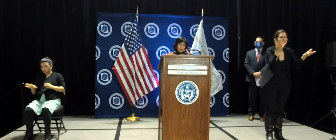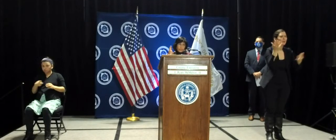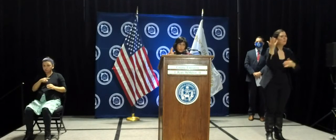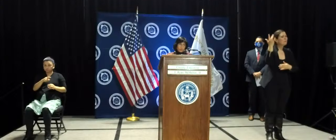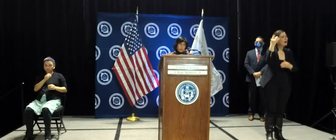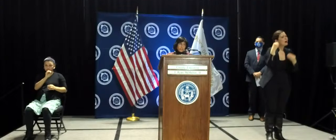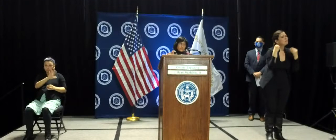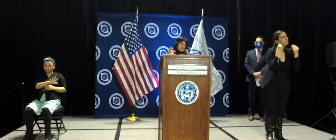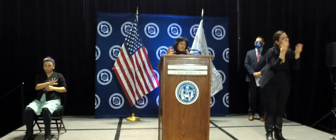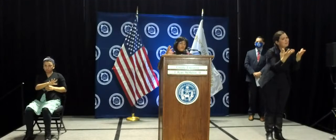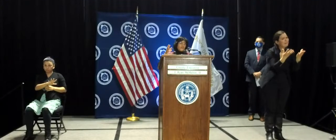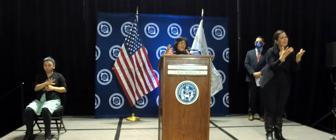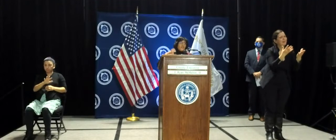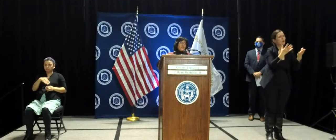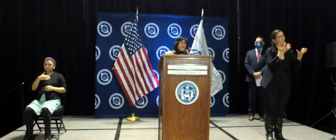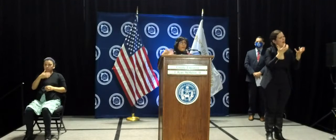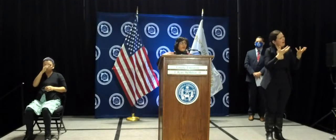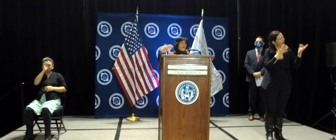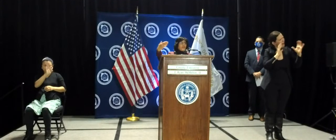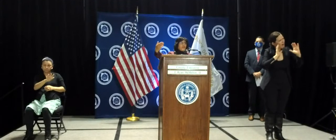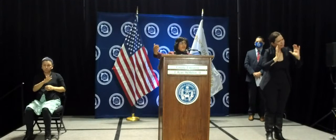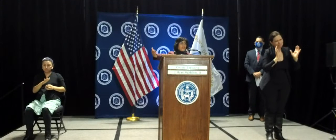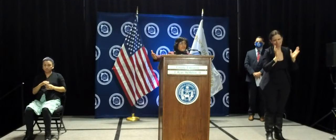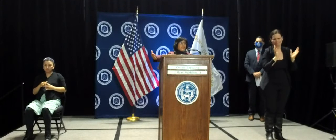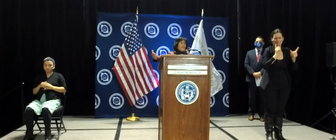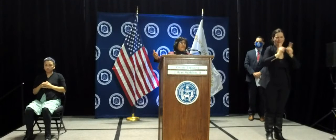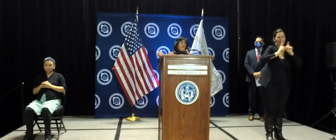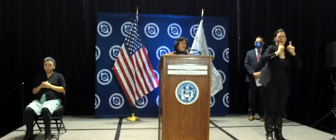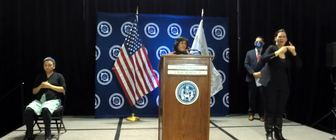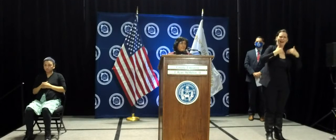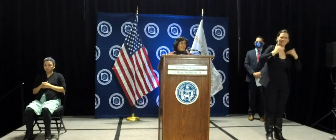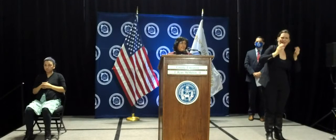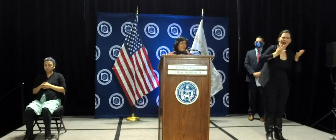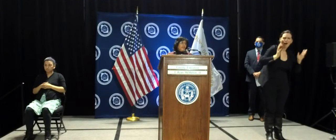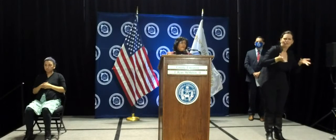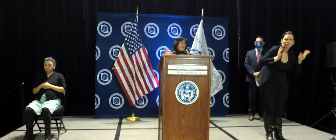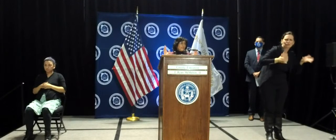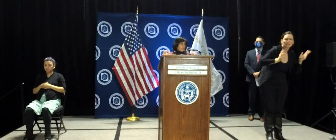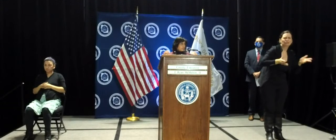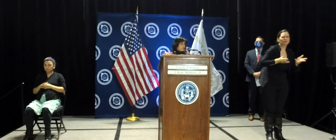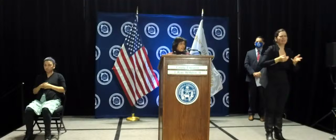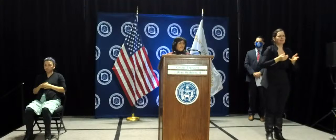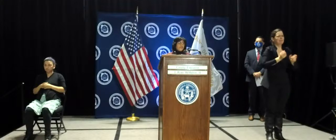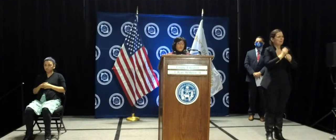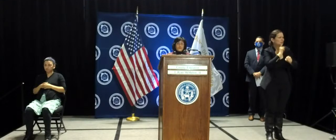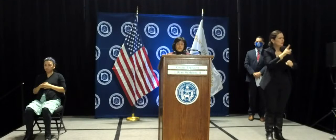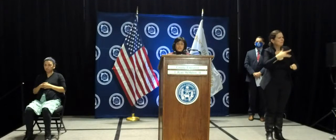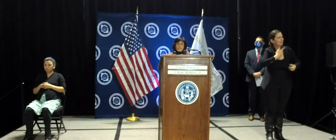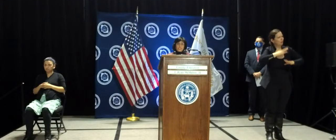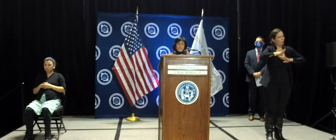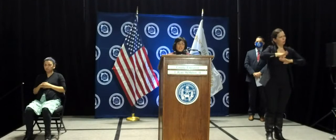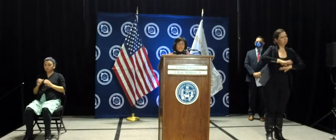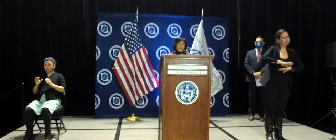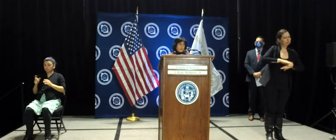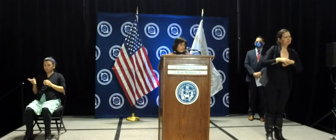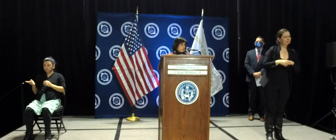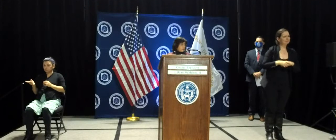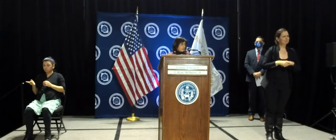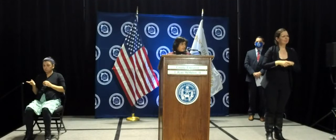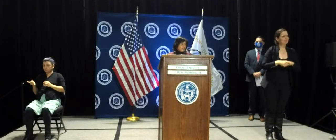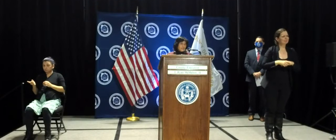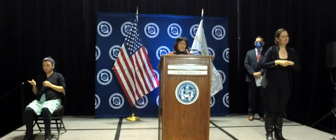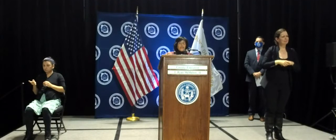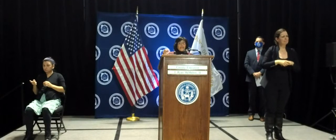role of provider will be to report to the CDC that these are the side effects which we are seeing in our